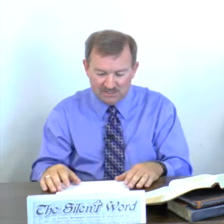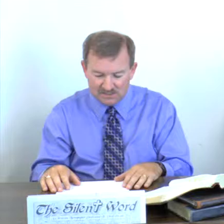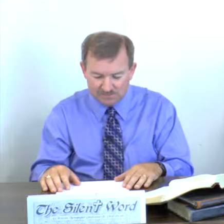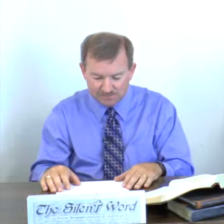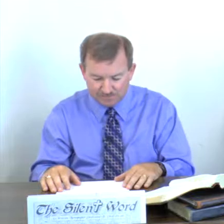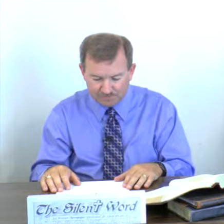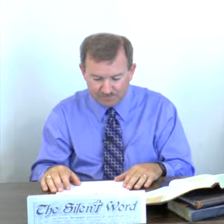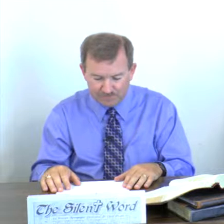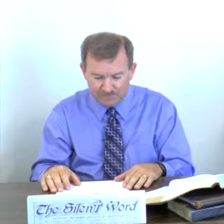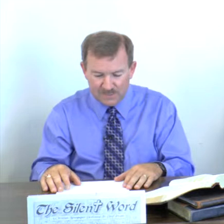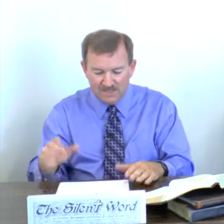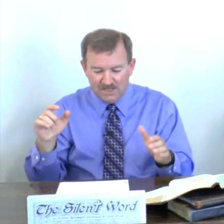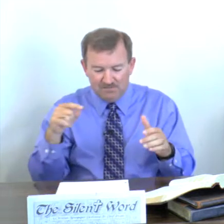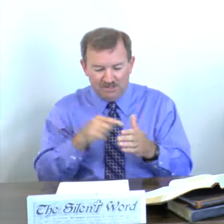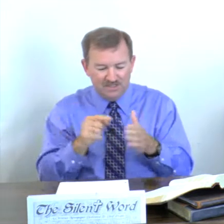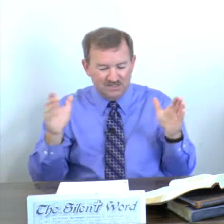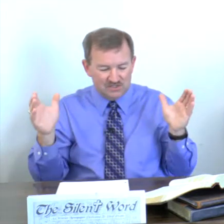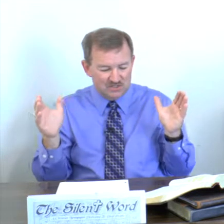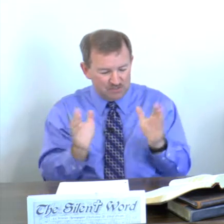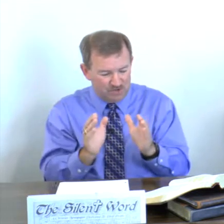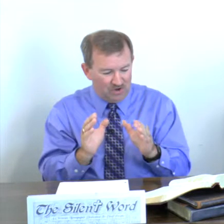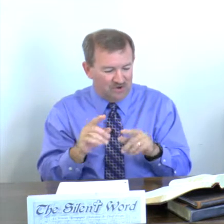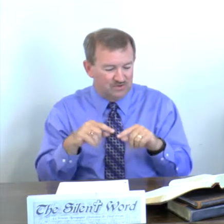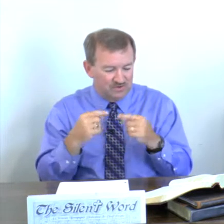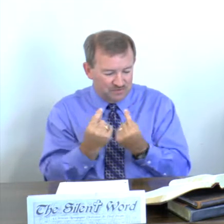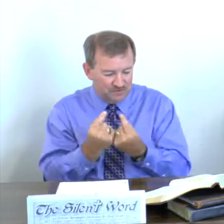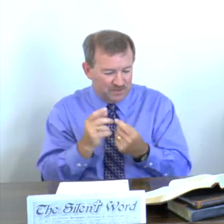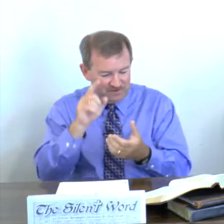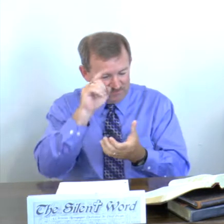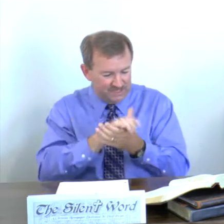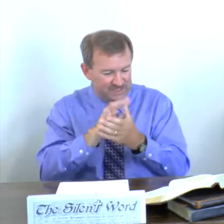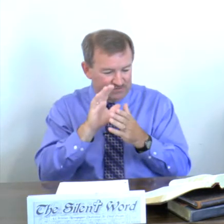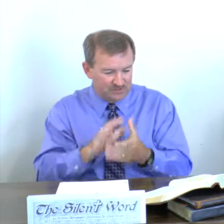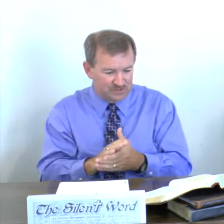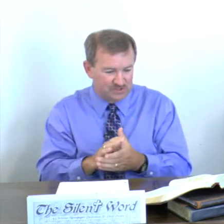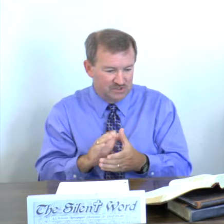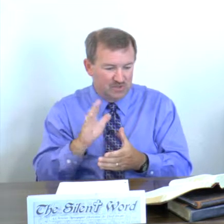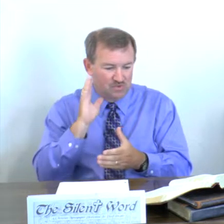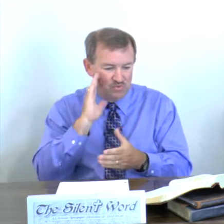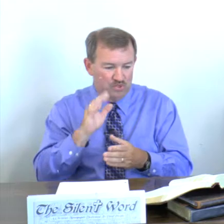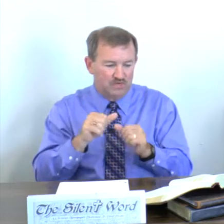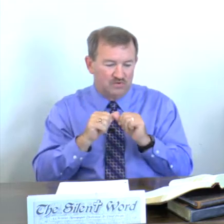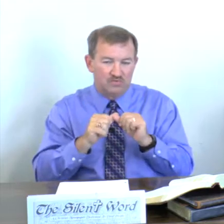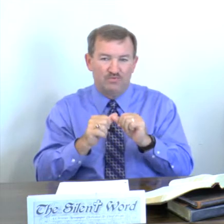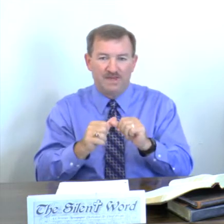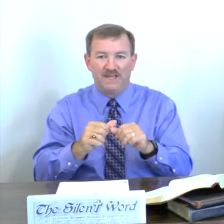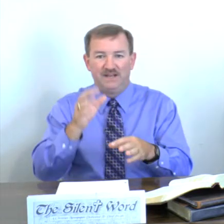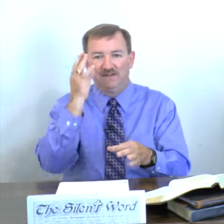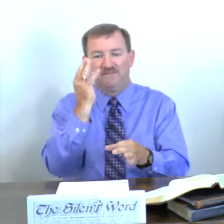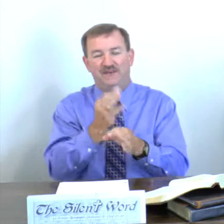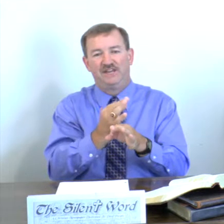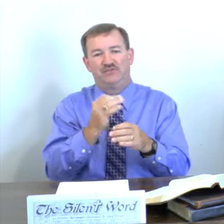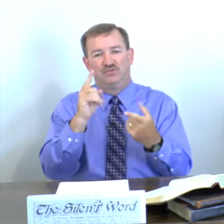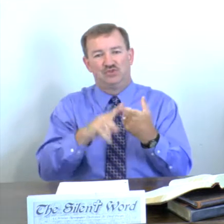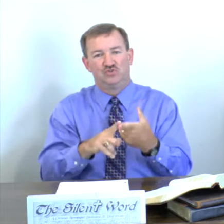against. But this small group of believers will remain faithful to,